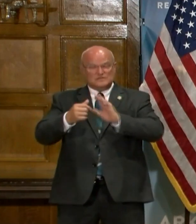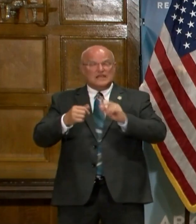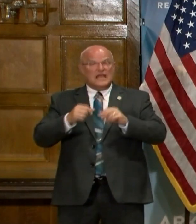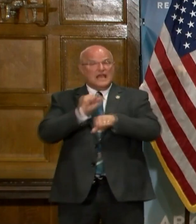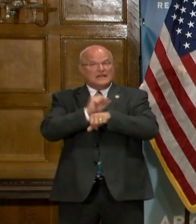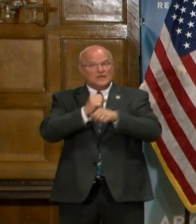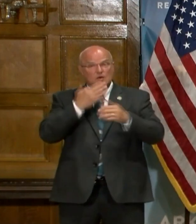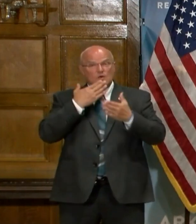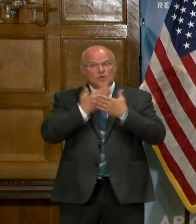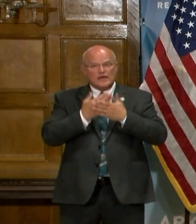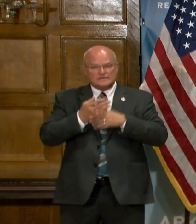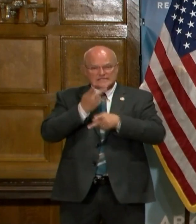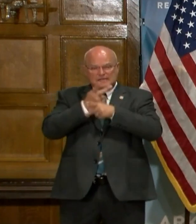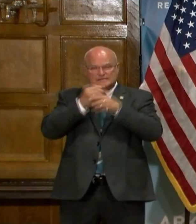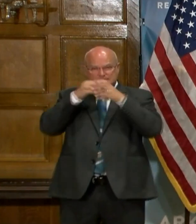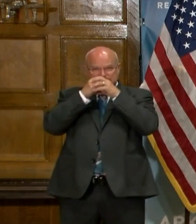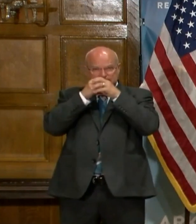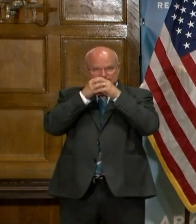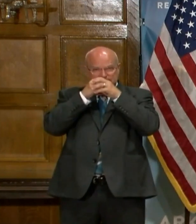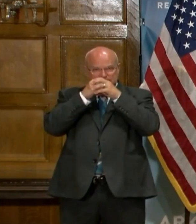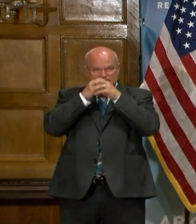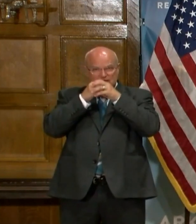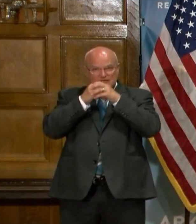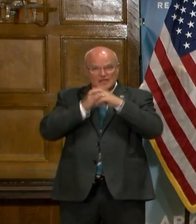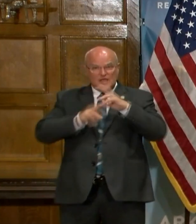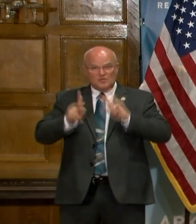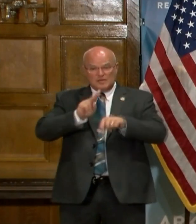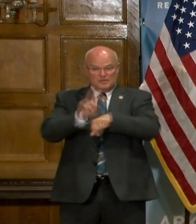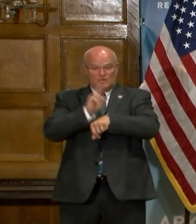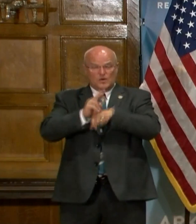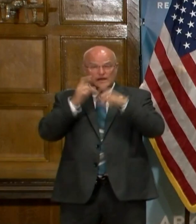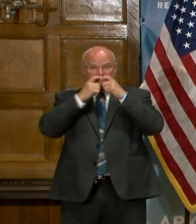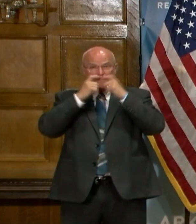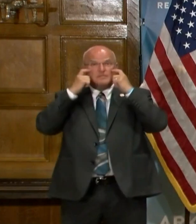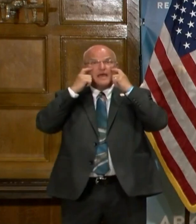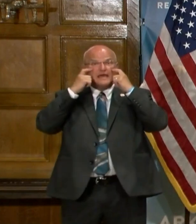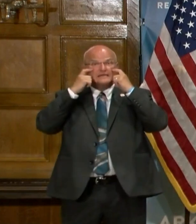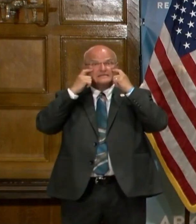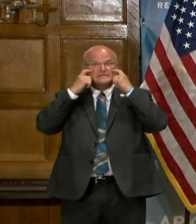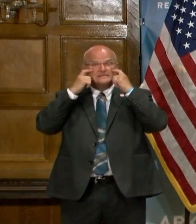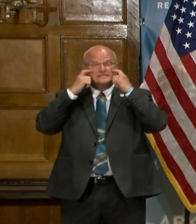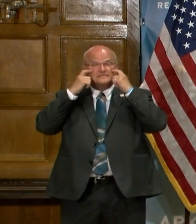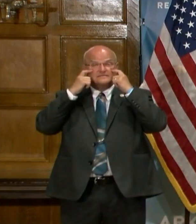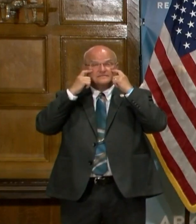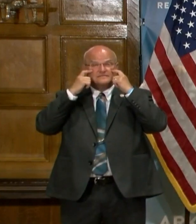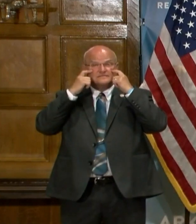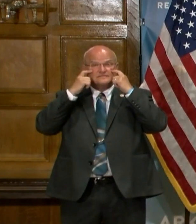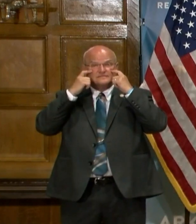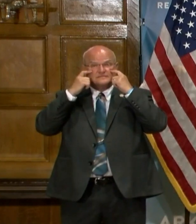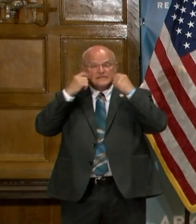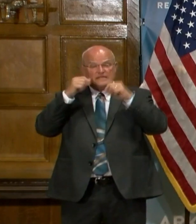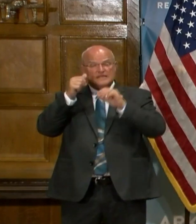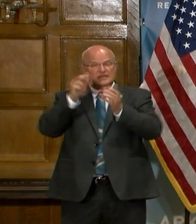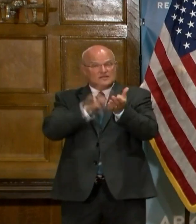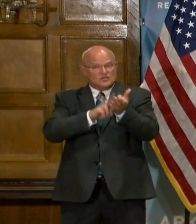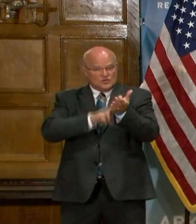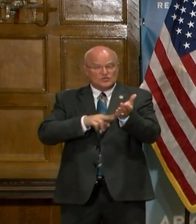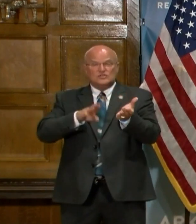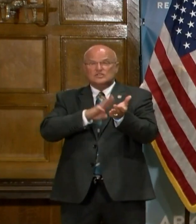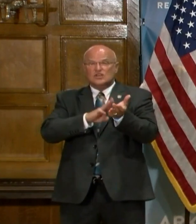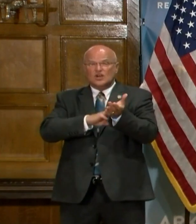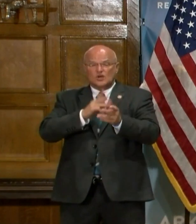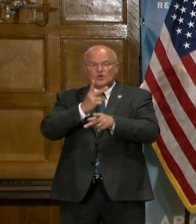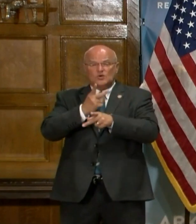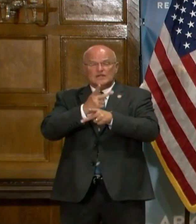and they work very well for that. And so if everyone is wearing a mask, we're keeping